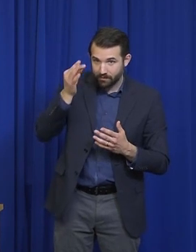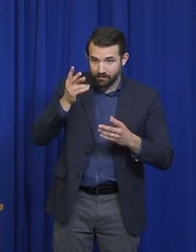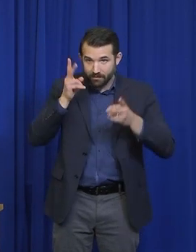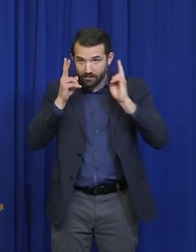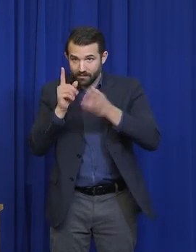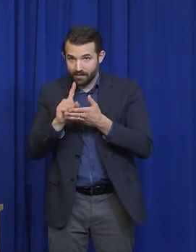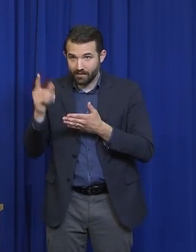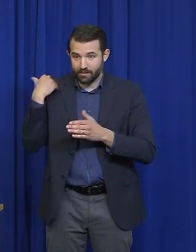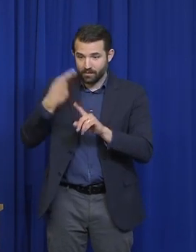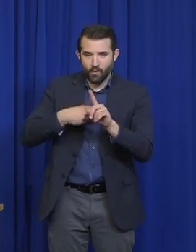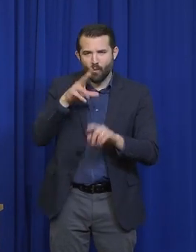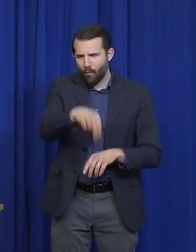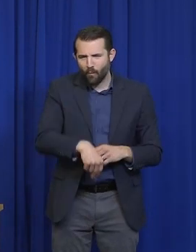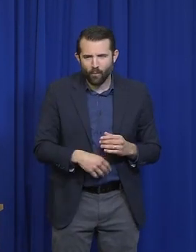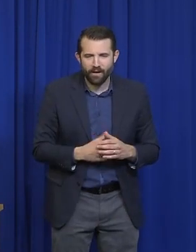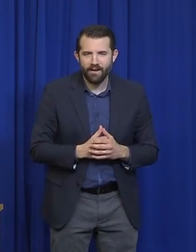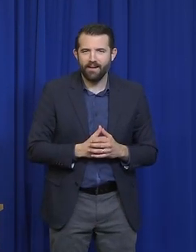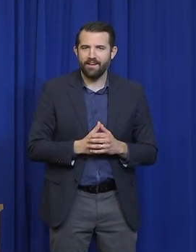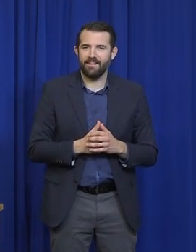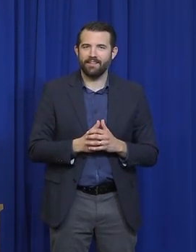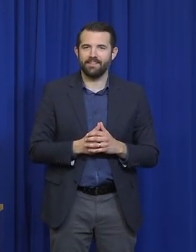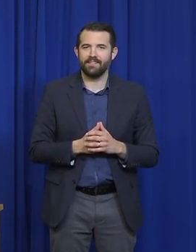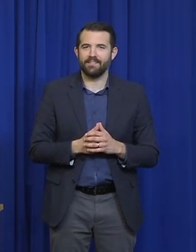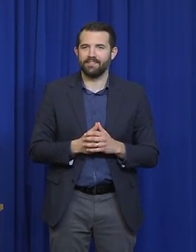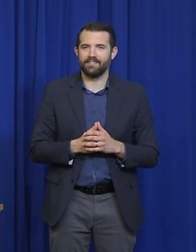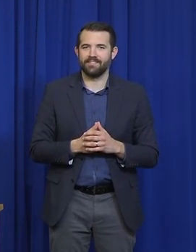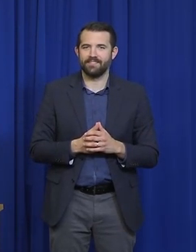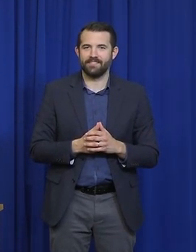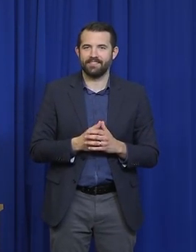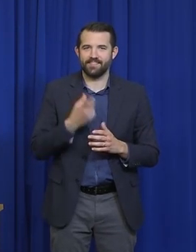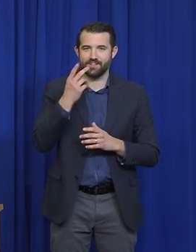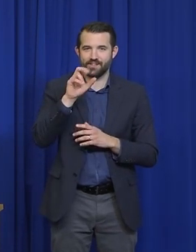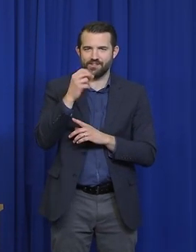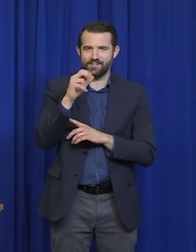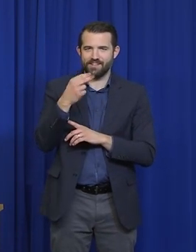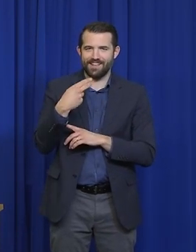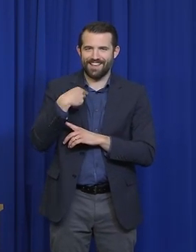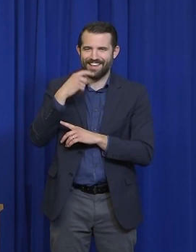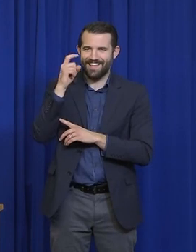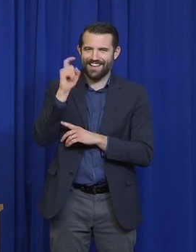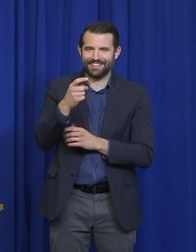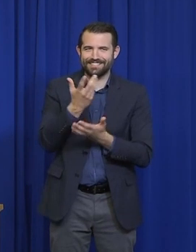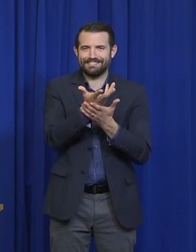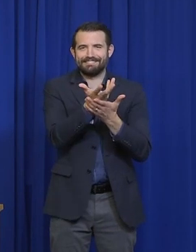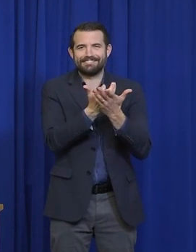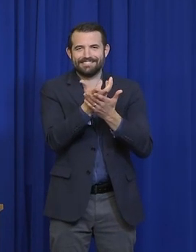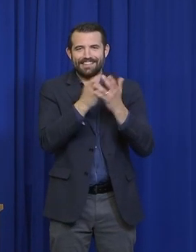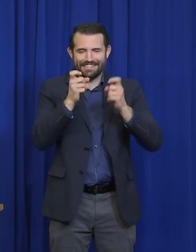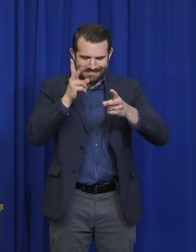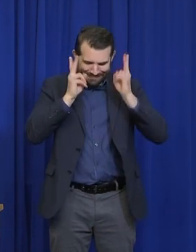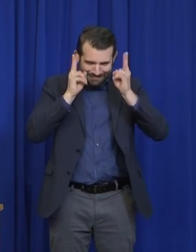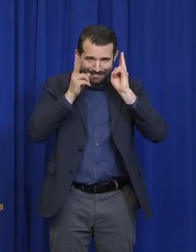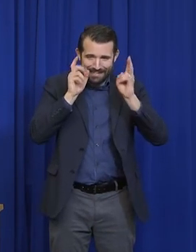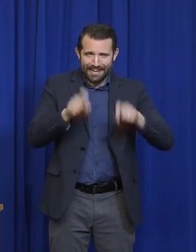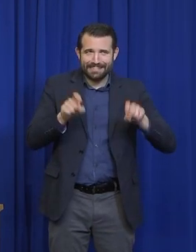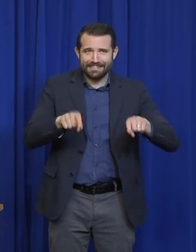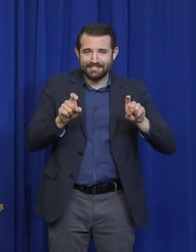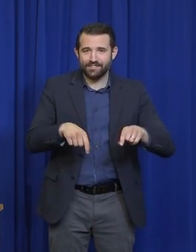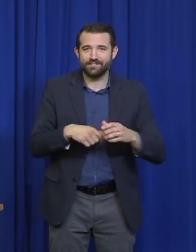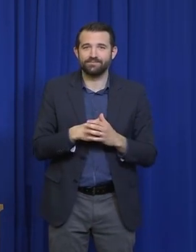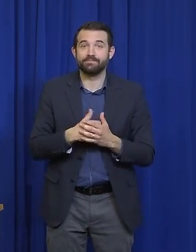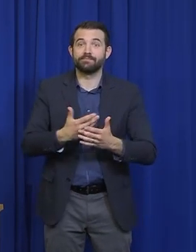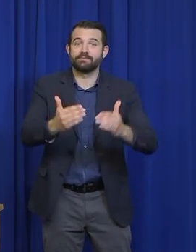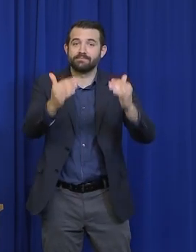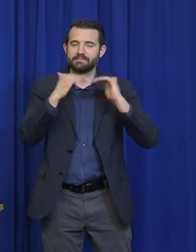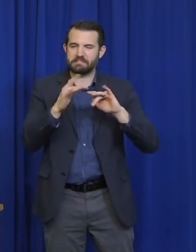I put that Flowbee on eBay way too soon we will Michel will come back to you in just a second what's her